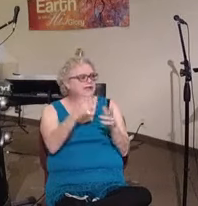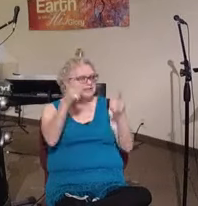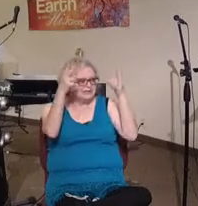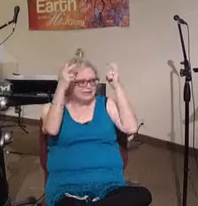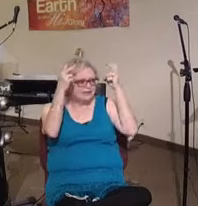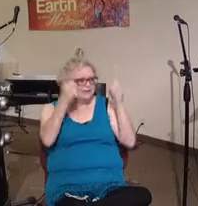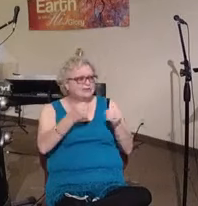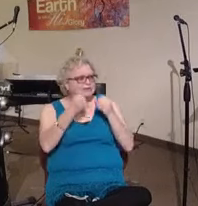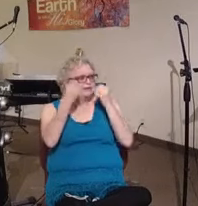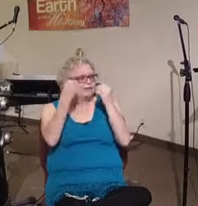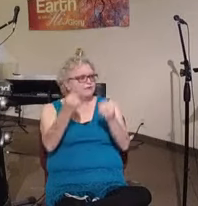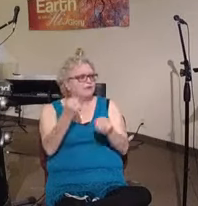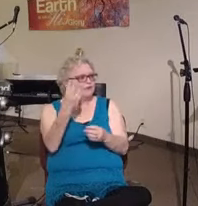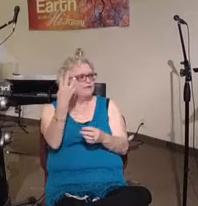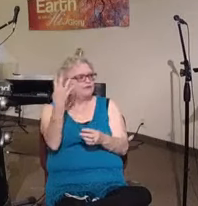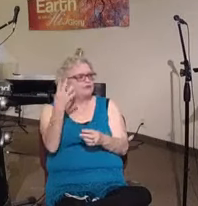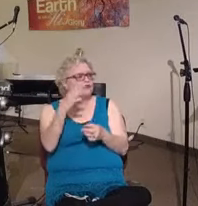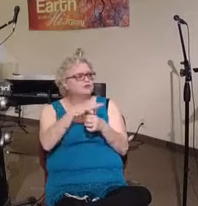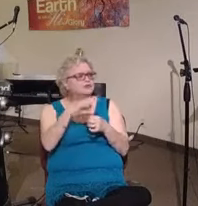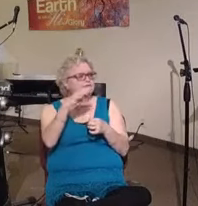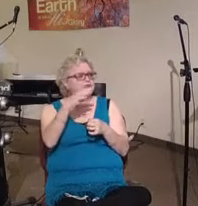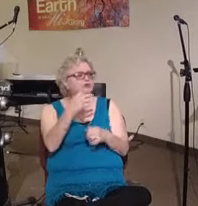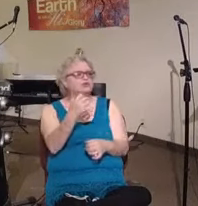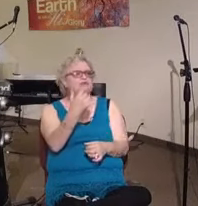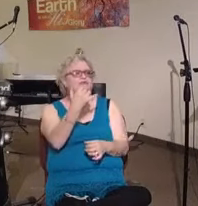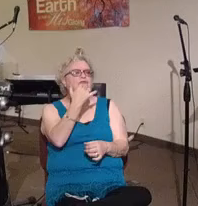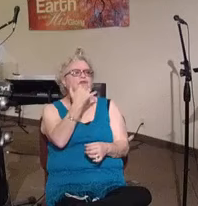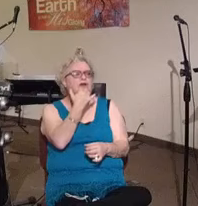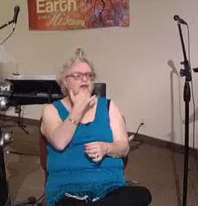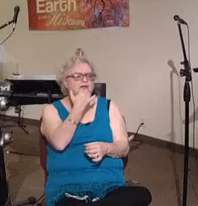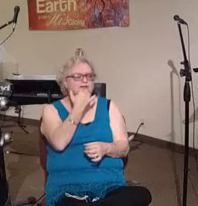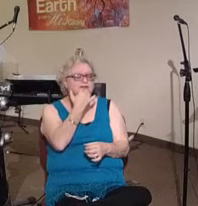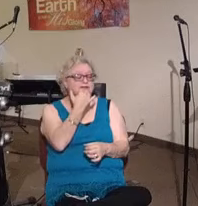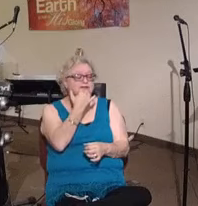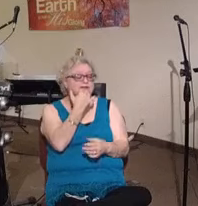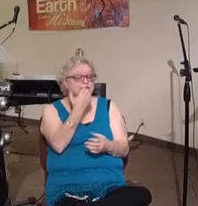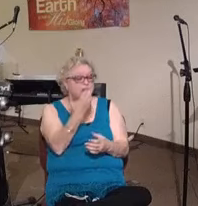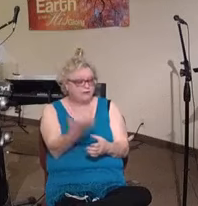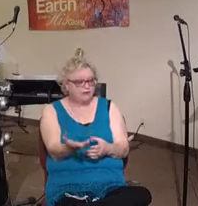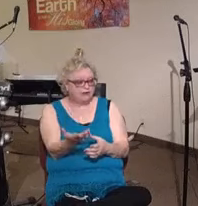four spiritual flaws. Here they are.